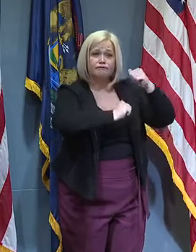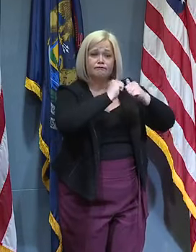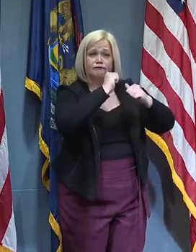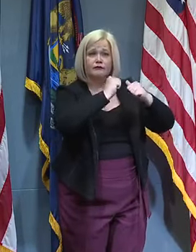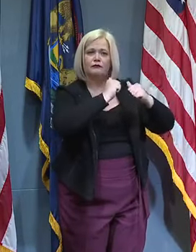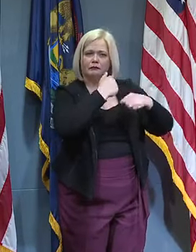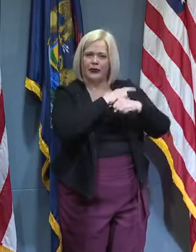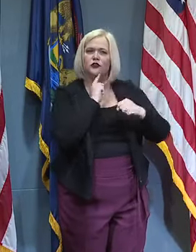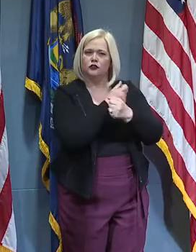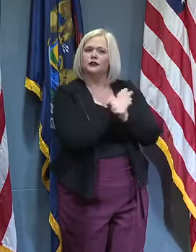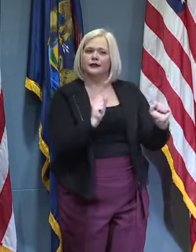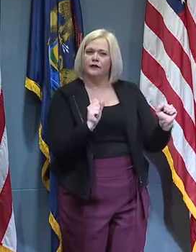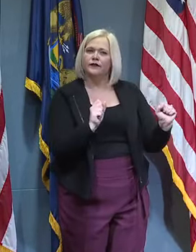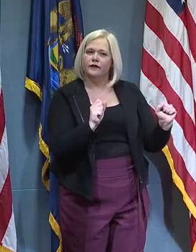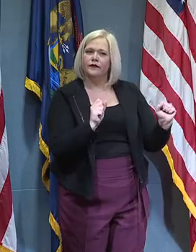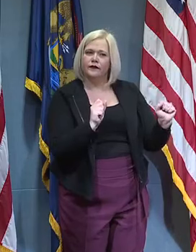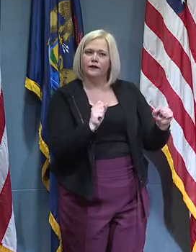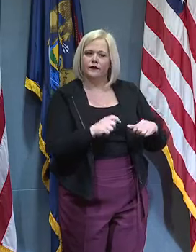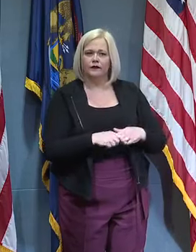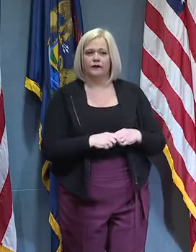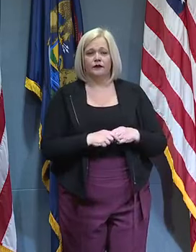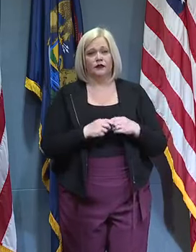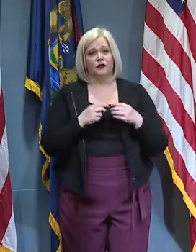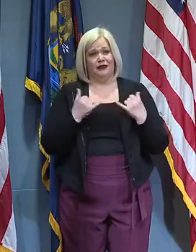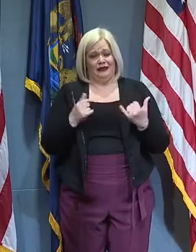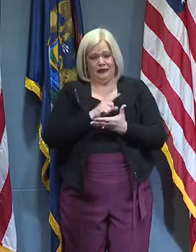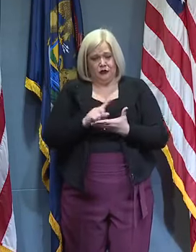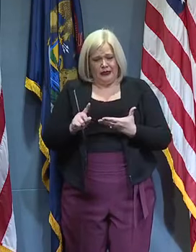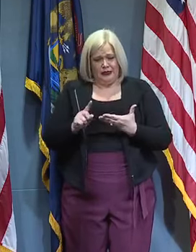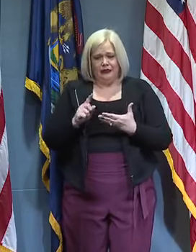well. This week, I've stood with leaders